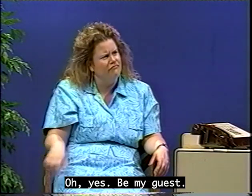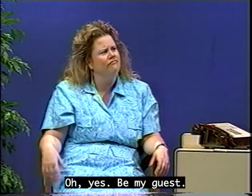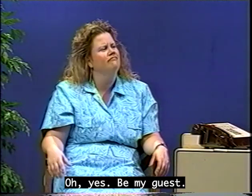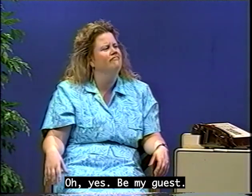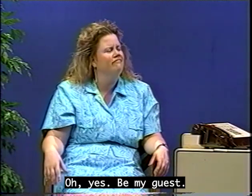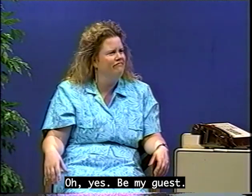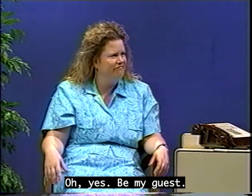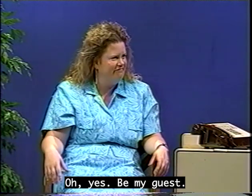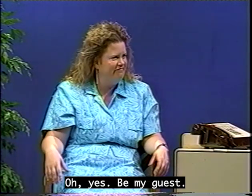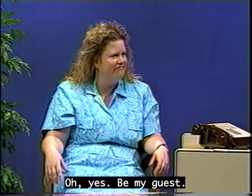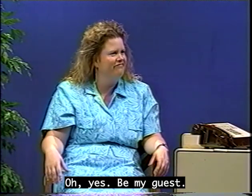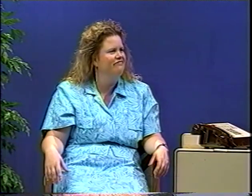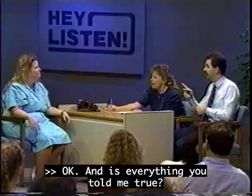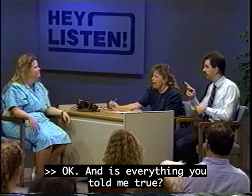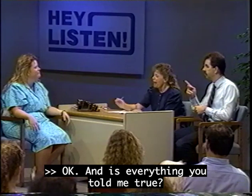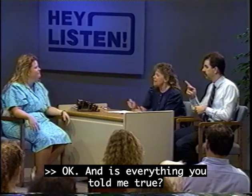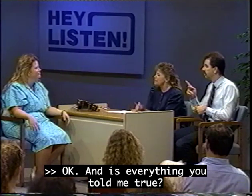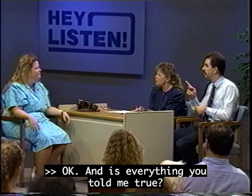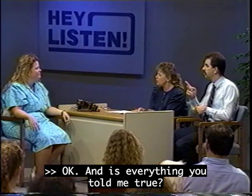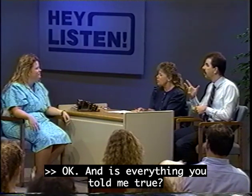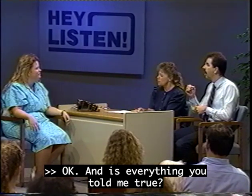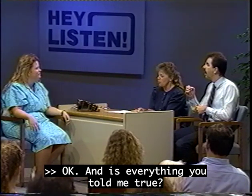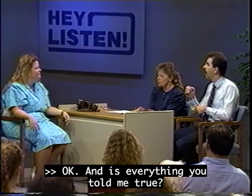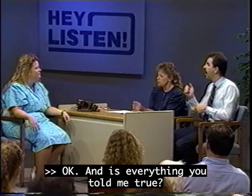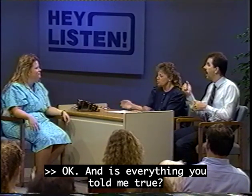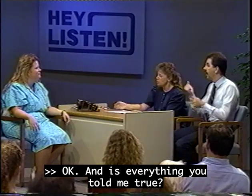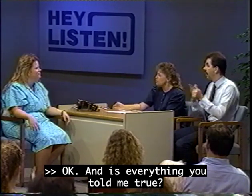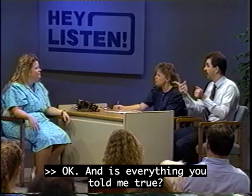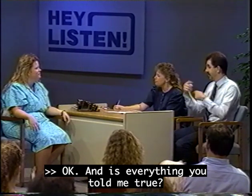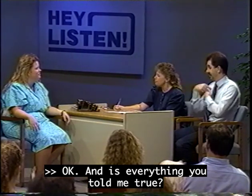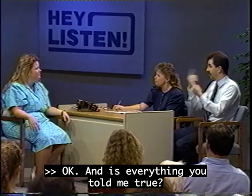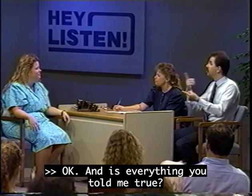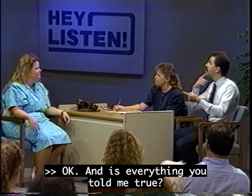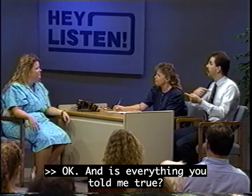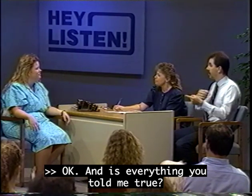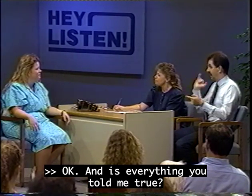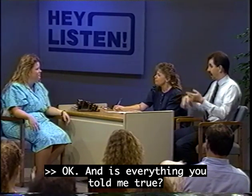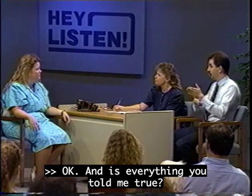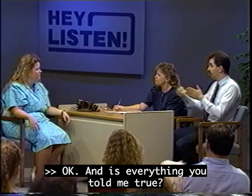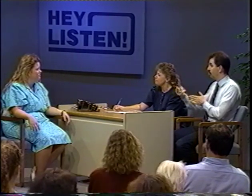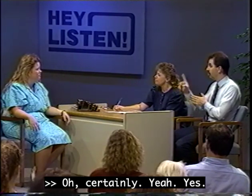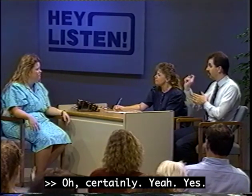Oh, yes. Okay, Be my and guest. And is everything you told me true?